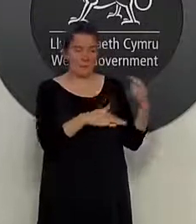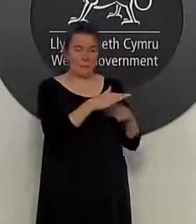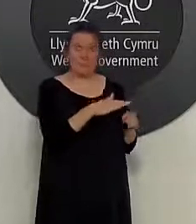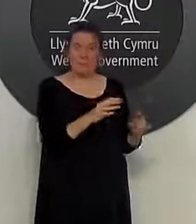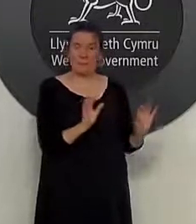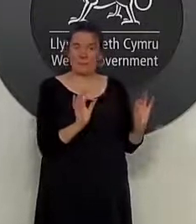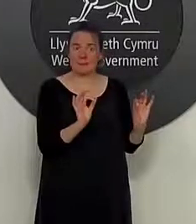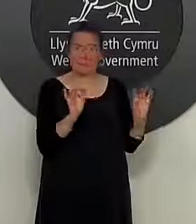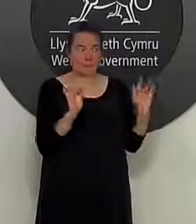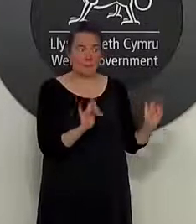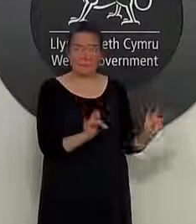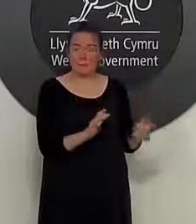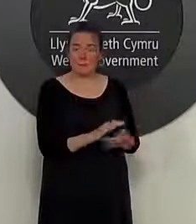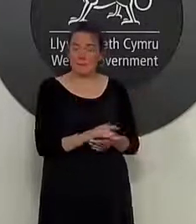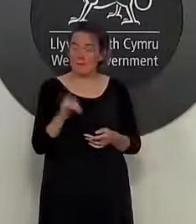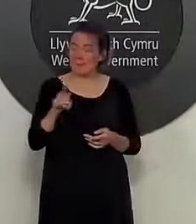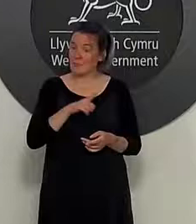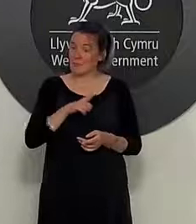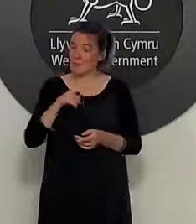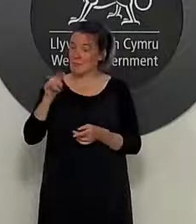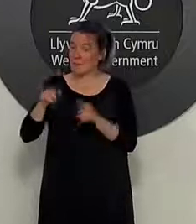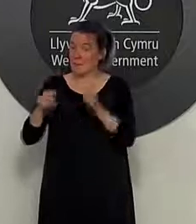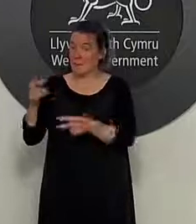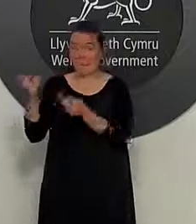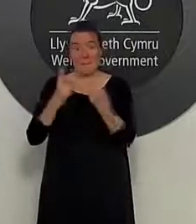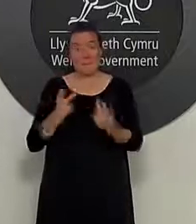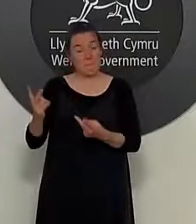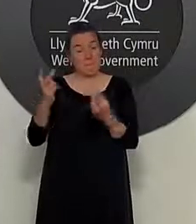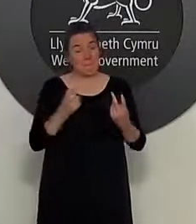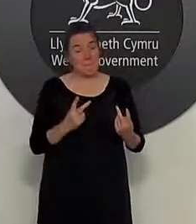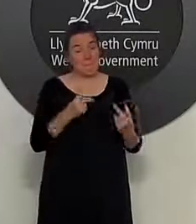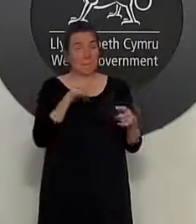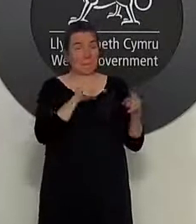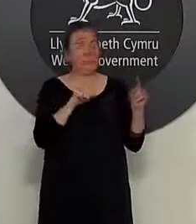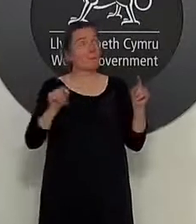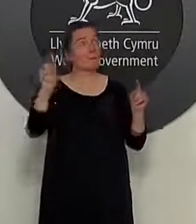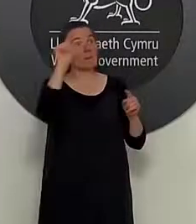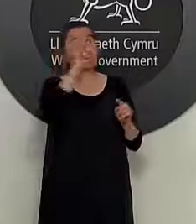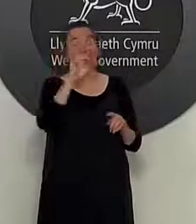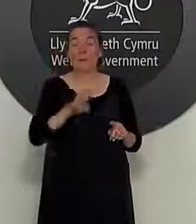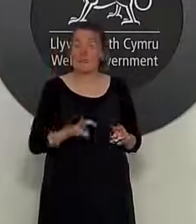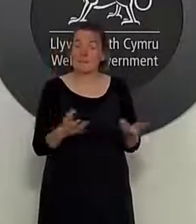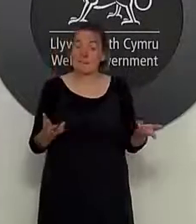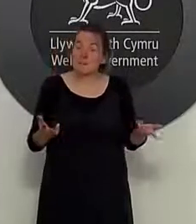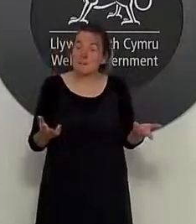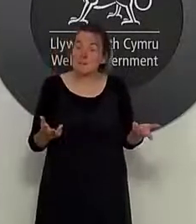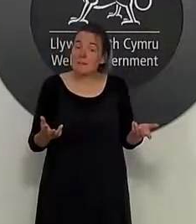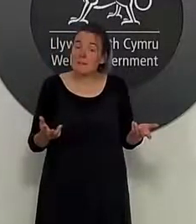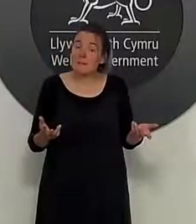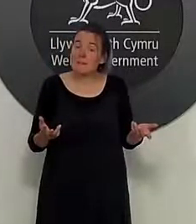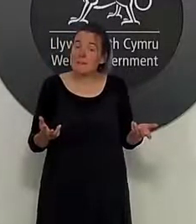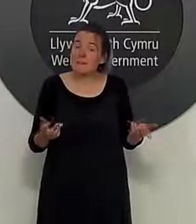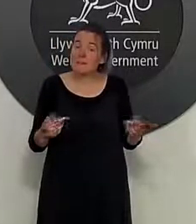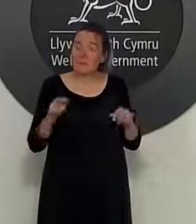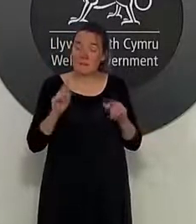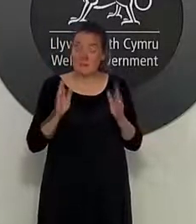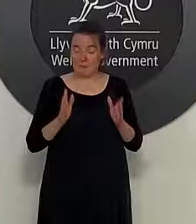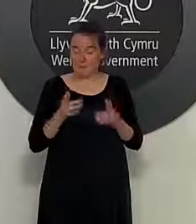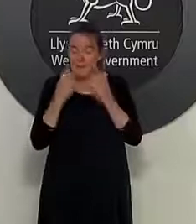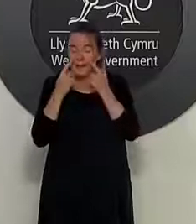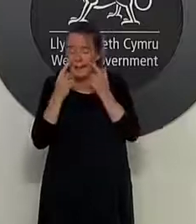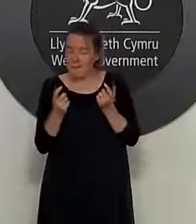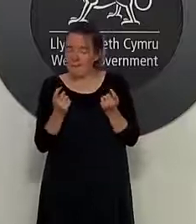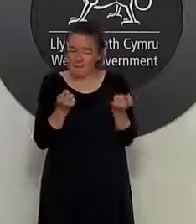Those are the reasons why people come and visit those parts of Wales. What we will do in a carefully